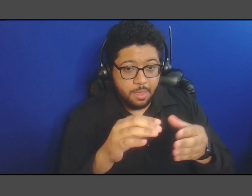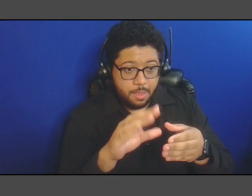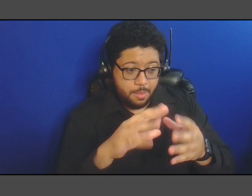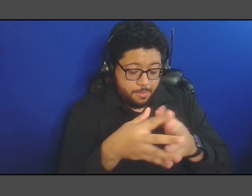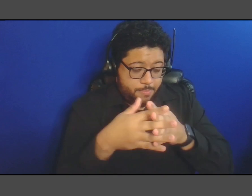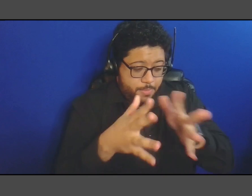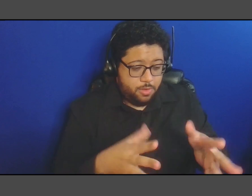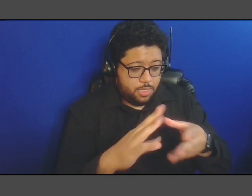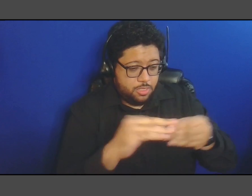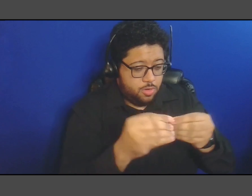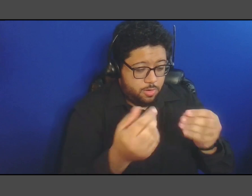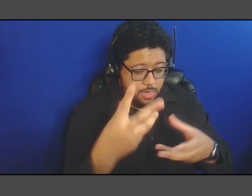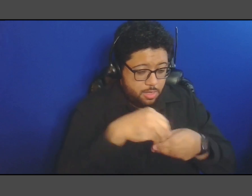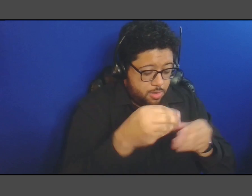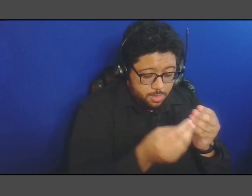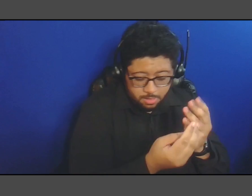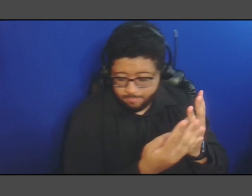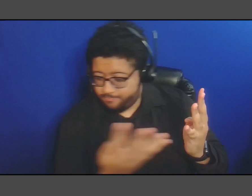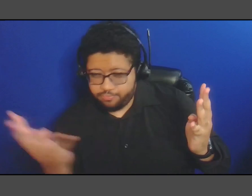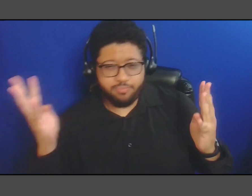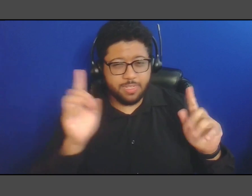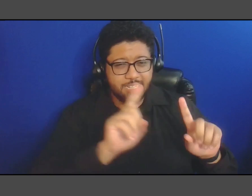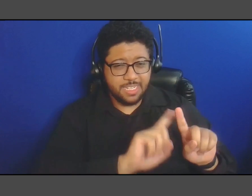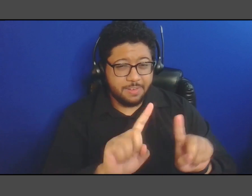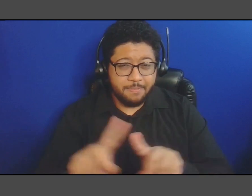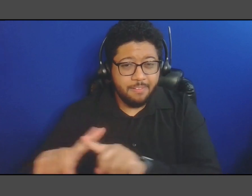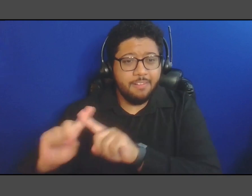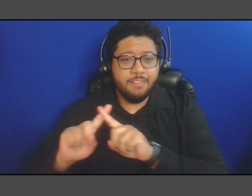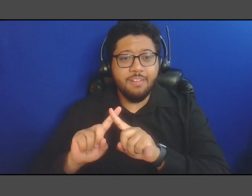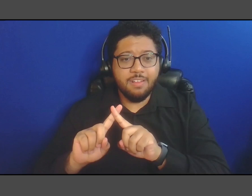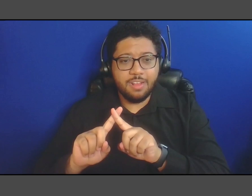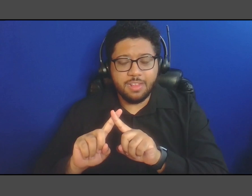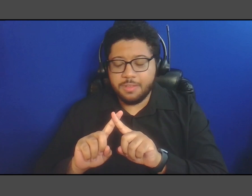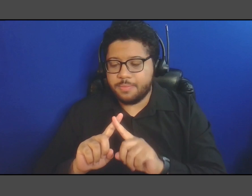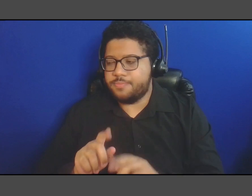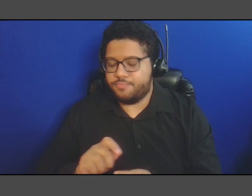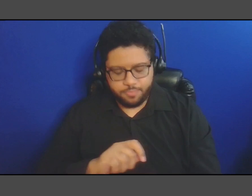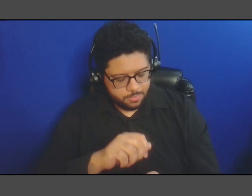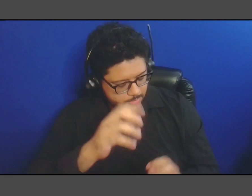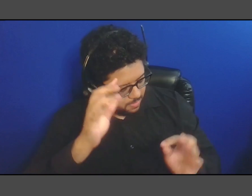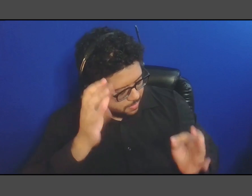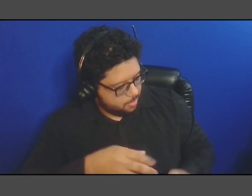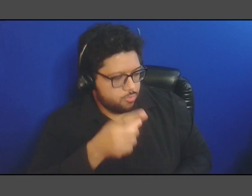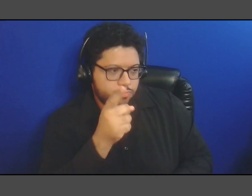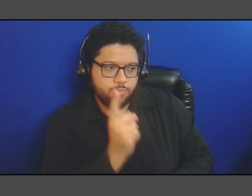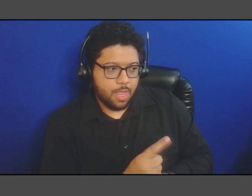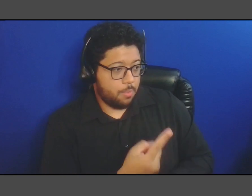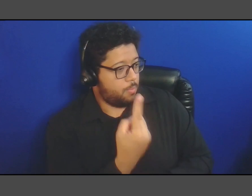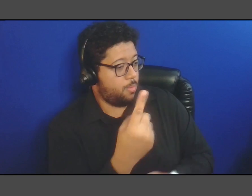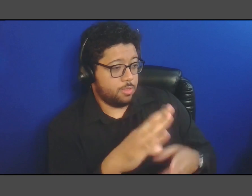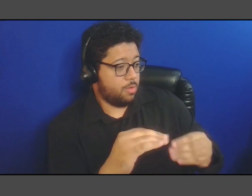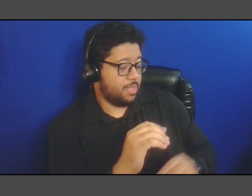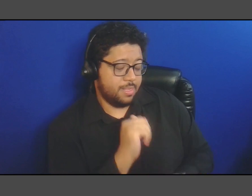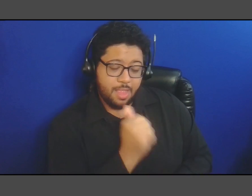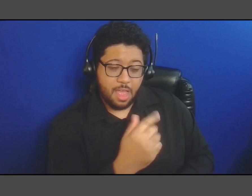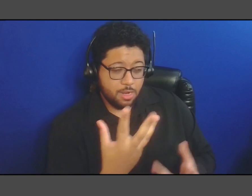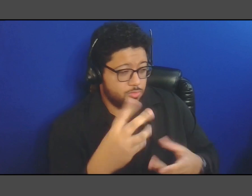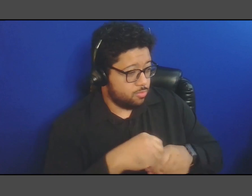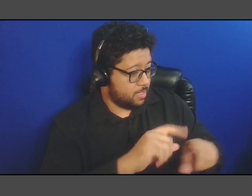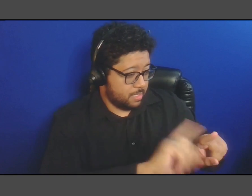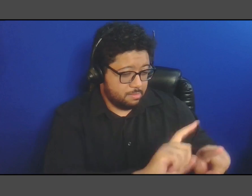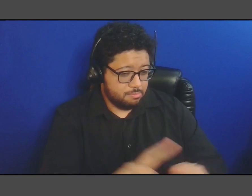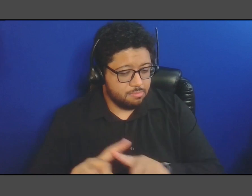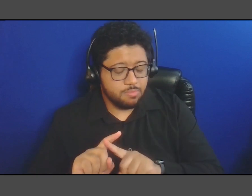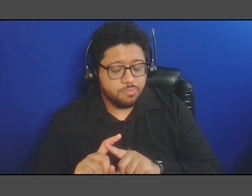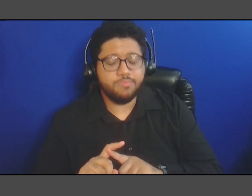Absolutely. And we do say that it's our job to tell America's story, the good,